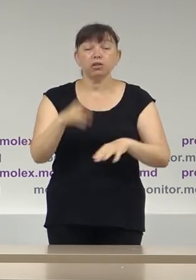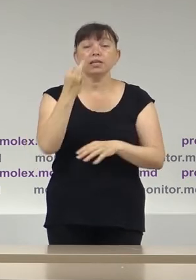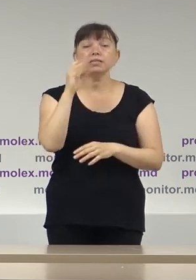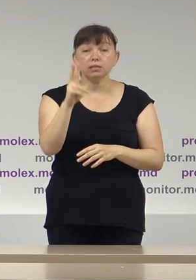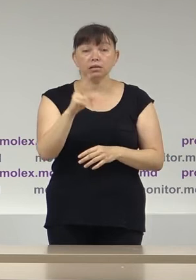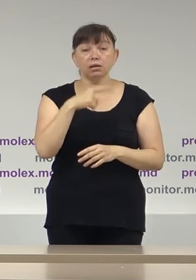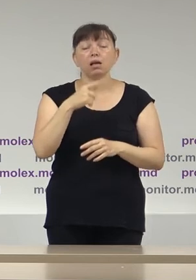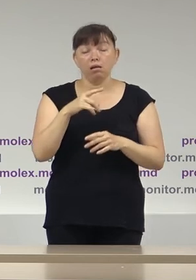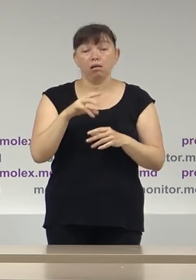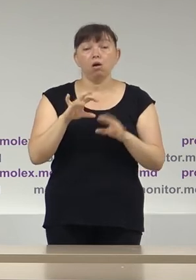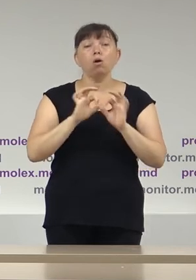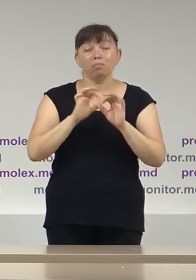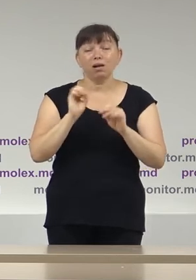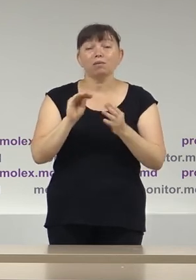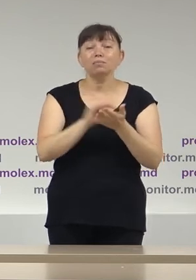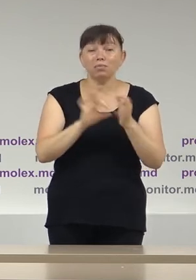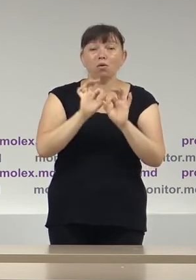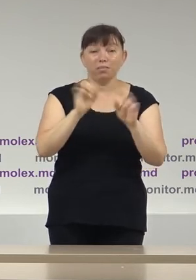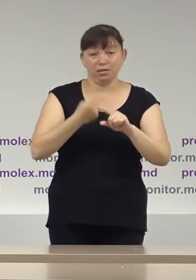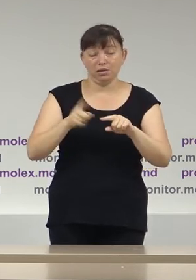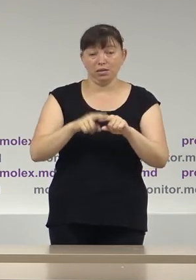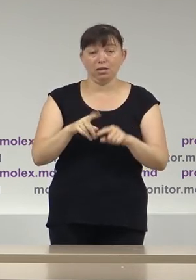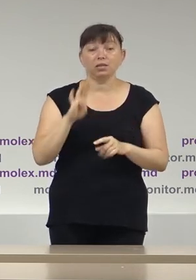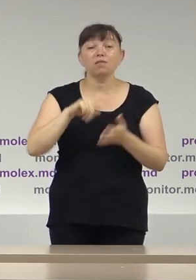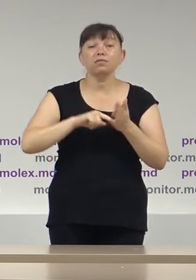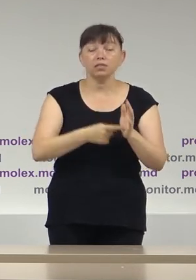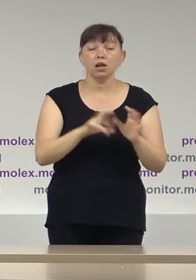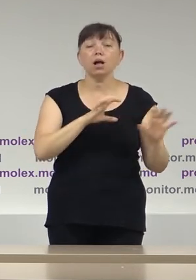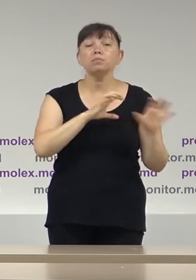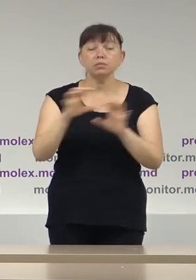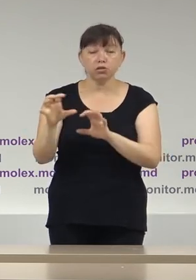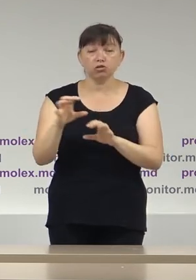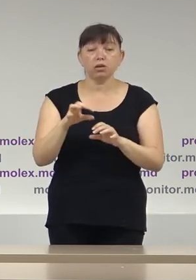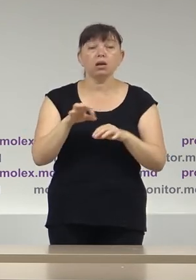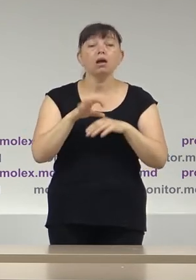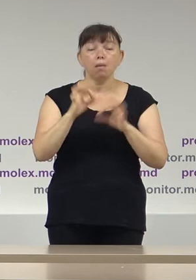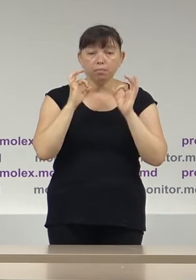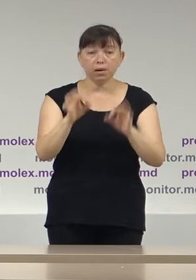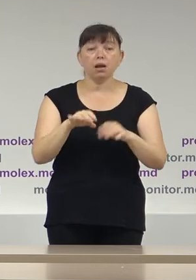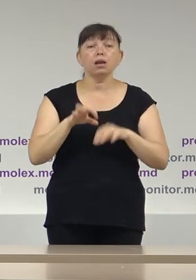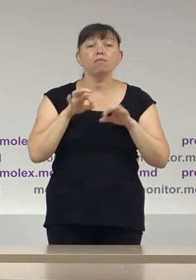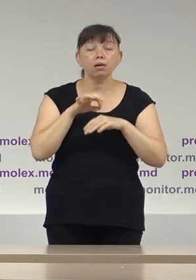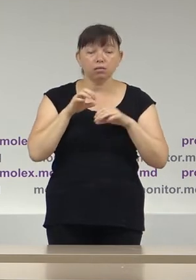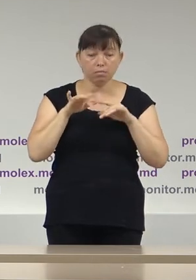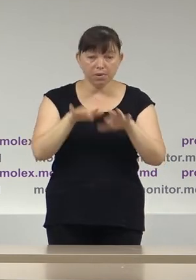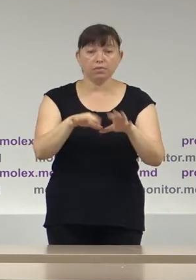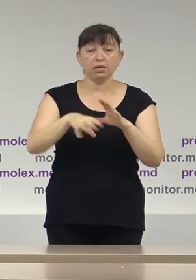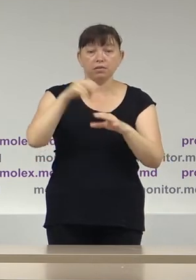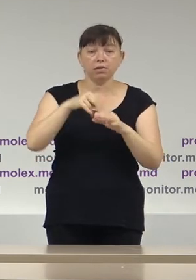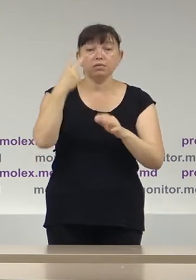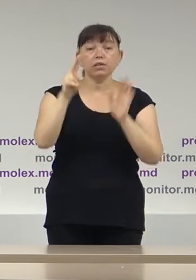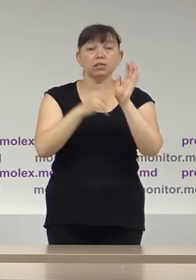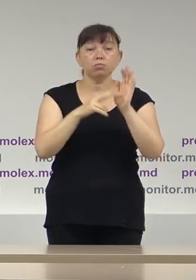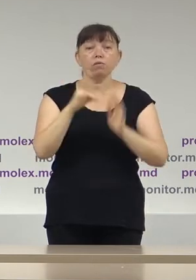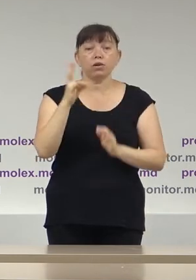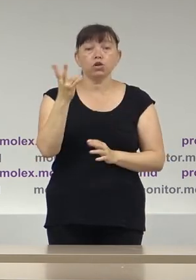to, in its decision, CEC drew the attention to this issue. In order to ensure proper condition